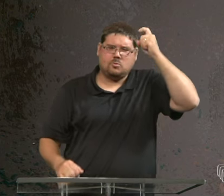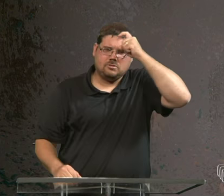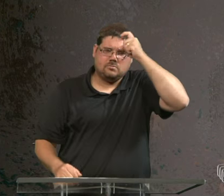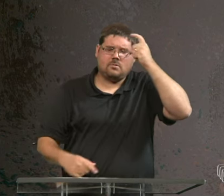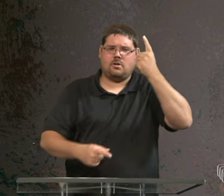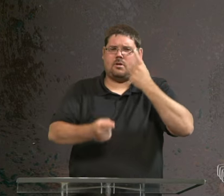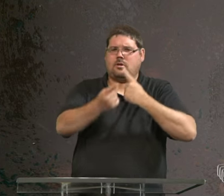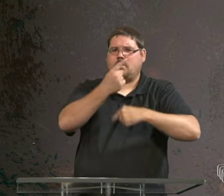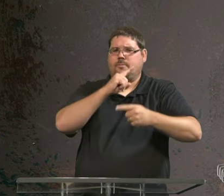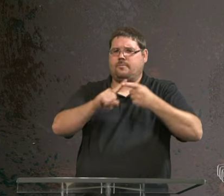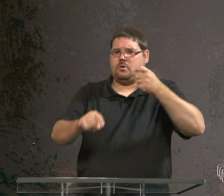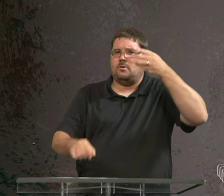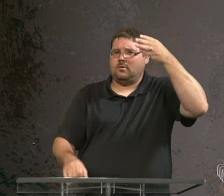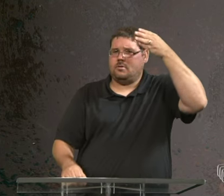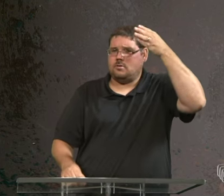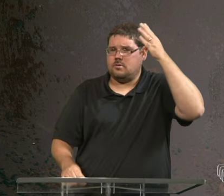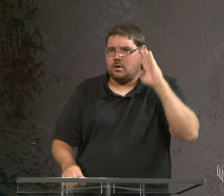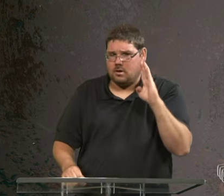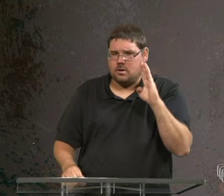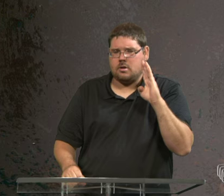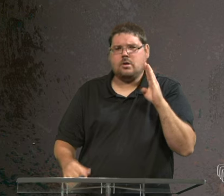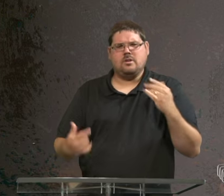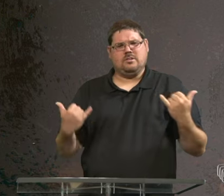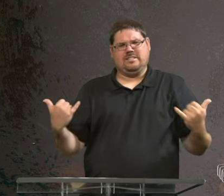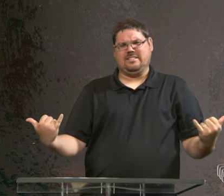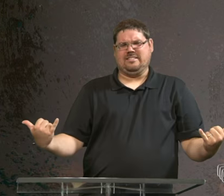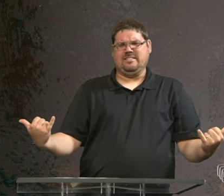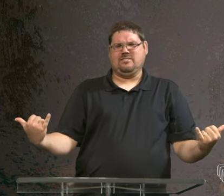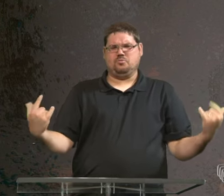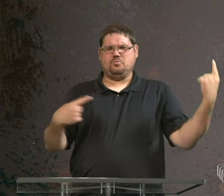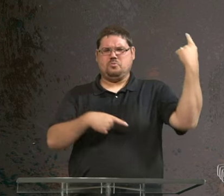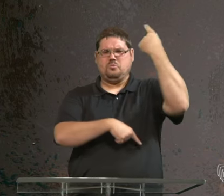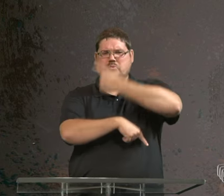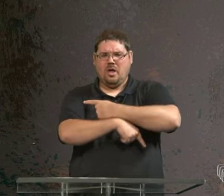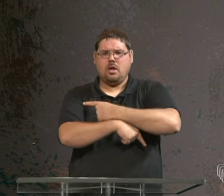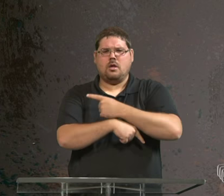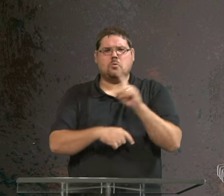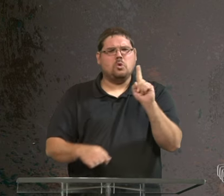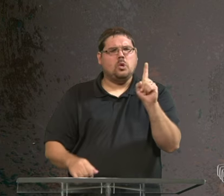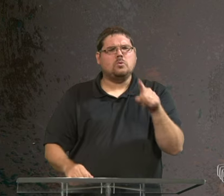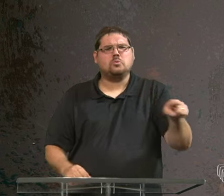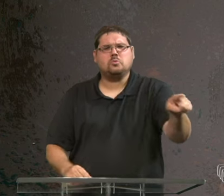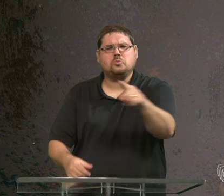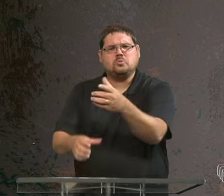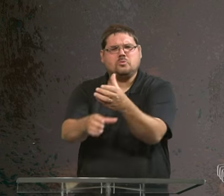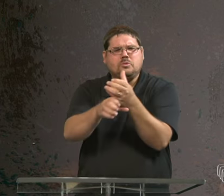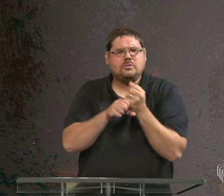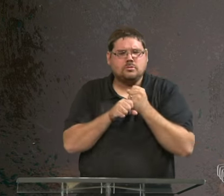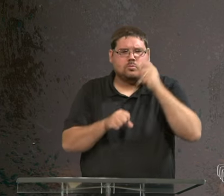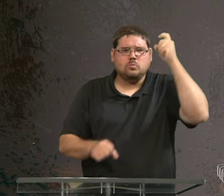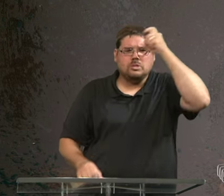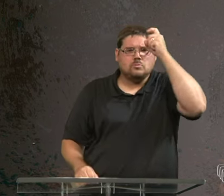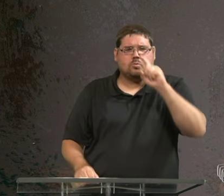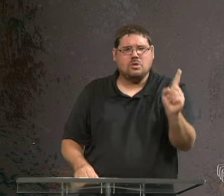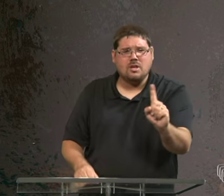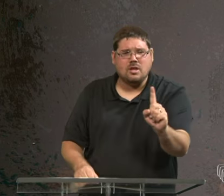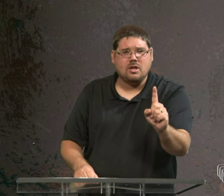among the people. So where did his wisdom come from? Well, of course, it came from God. What about